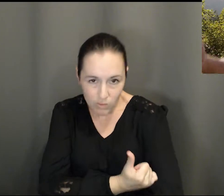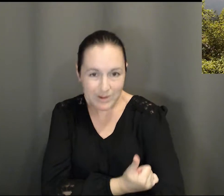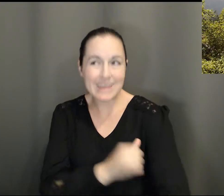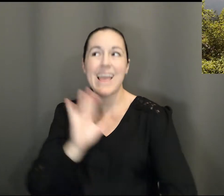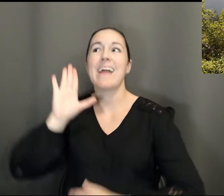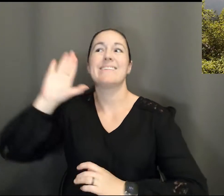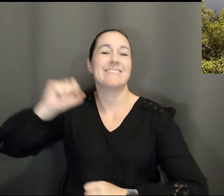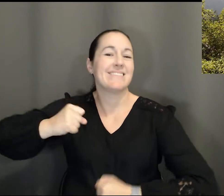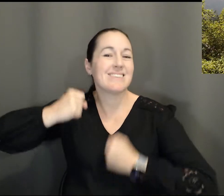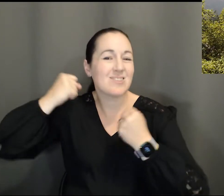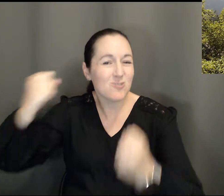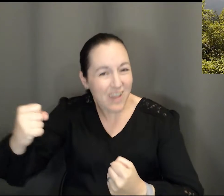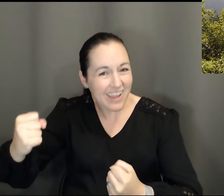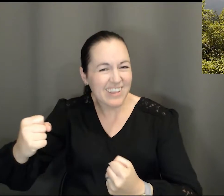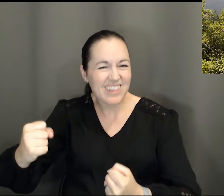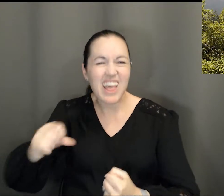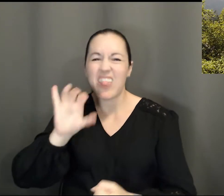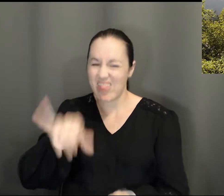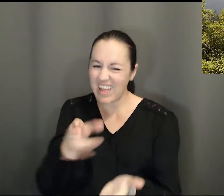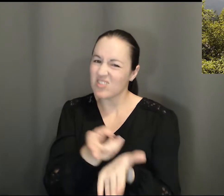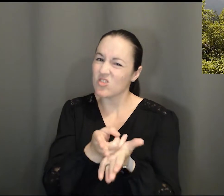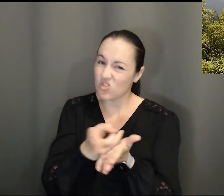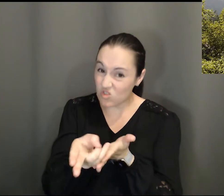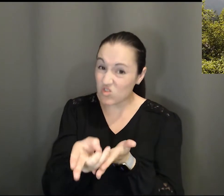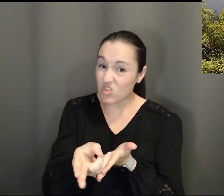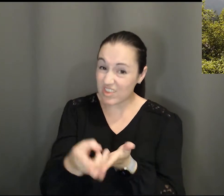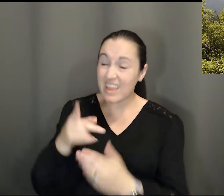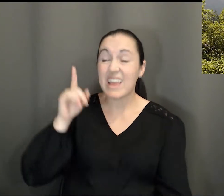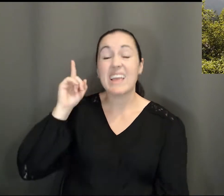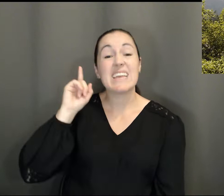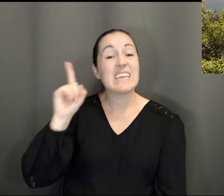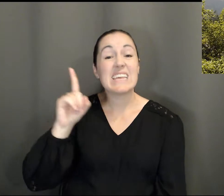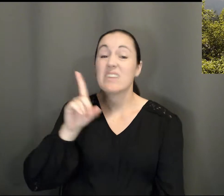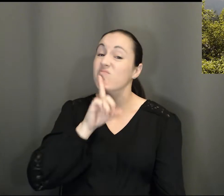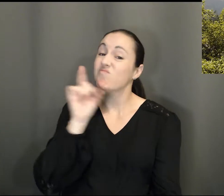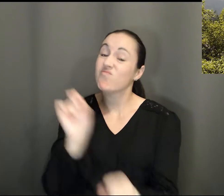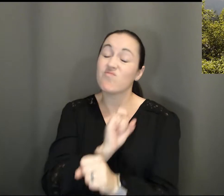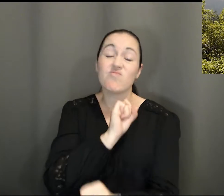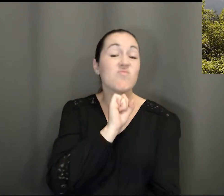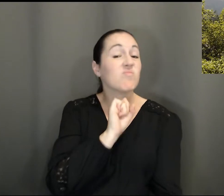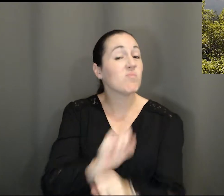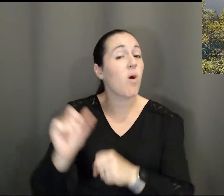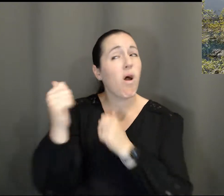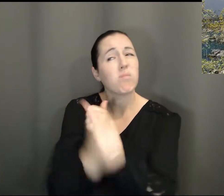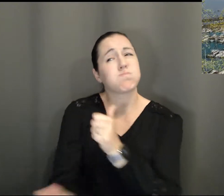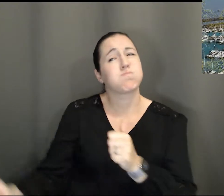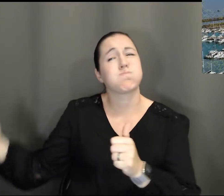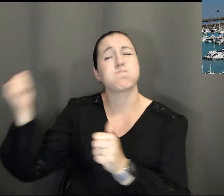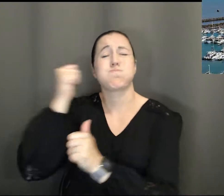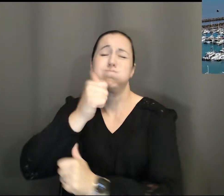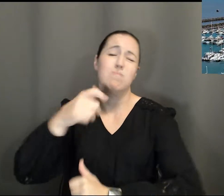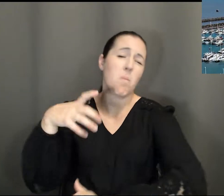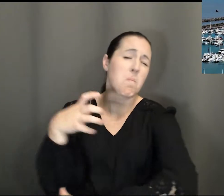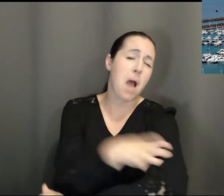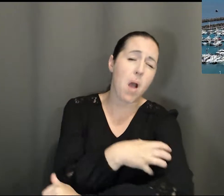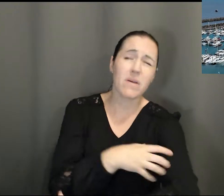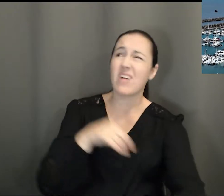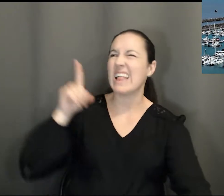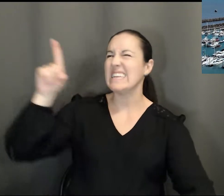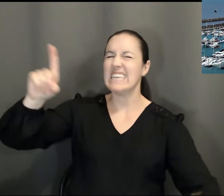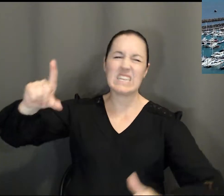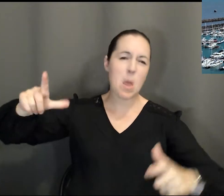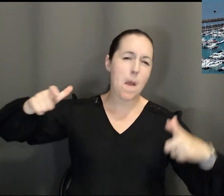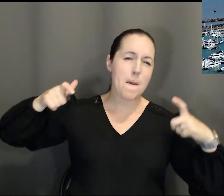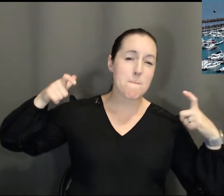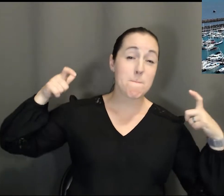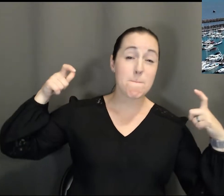and his bigness includes his incredible power. God said to the prophet Jeremiah, "I am the Lord, the God of all the peoples